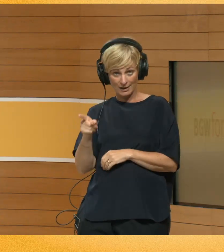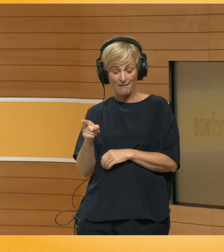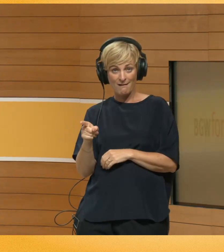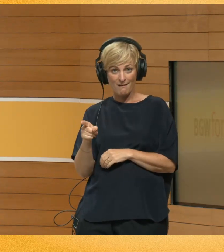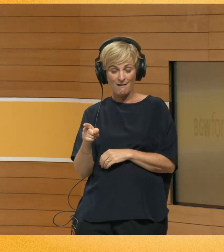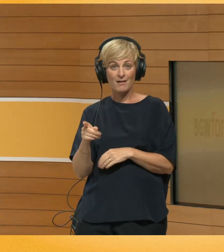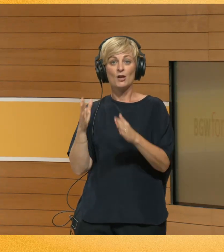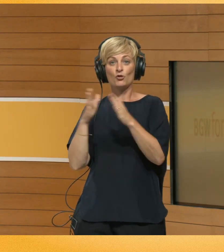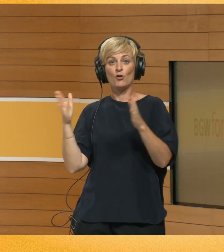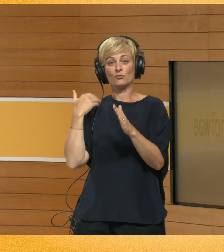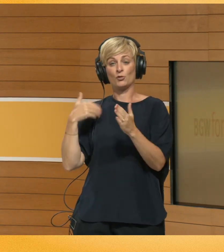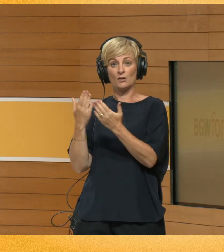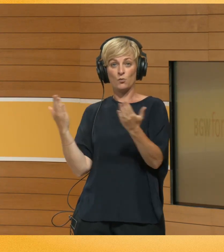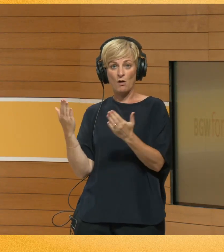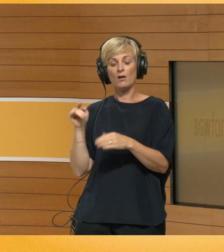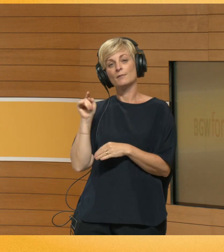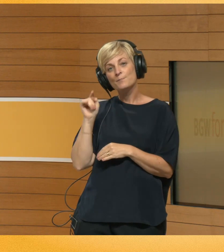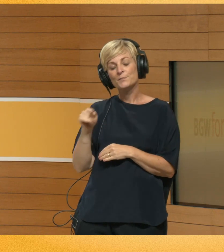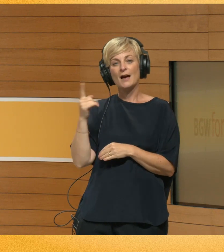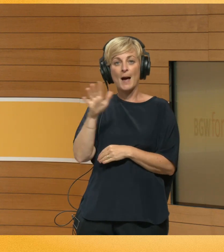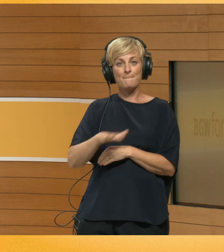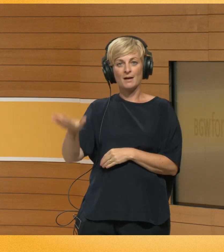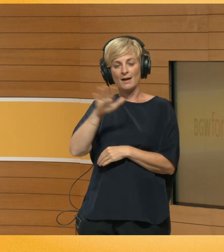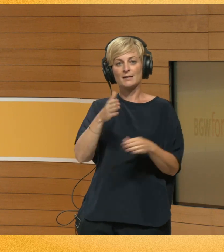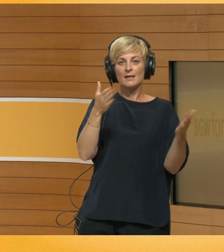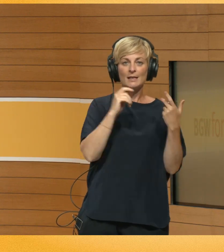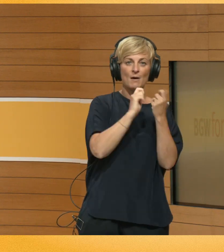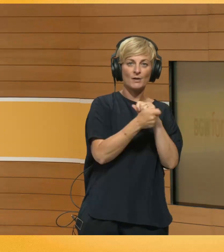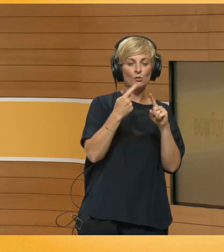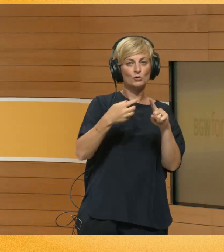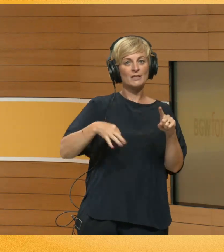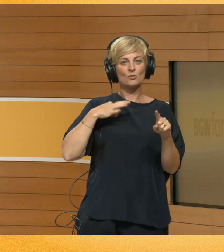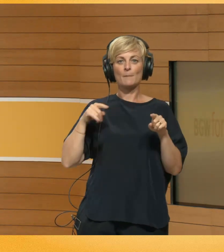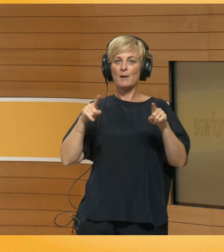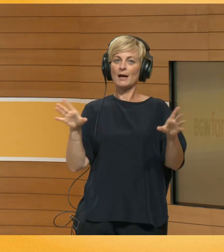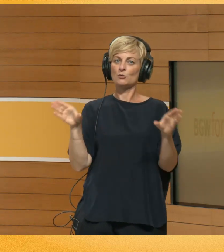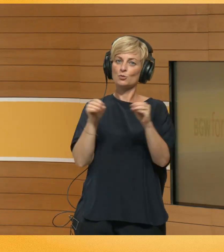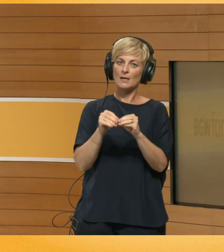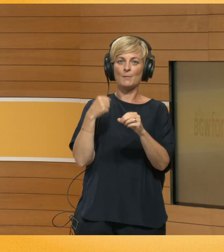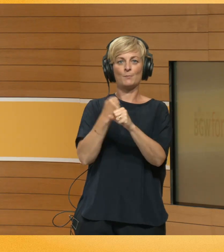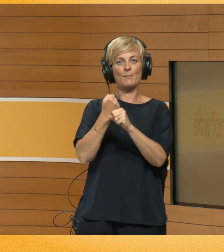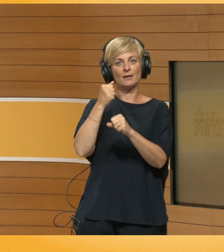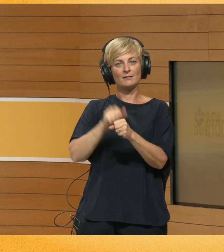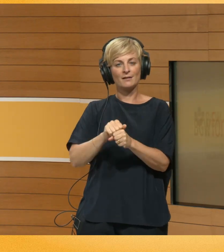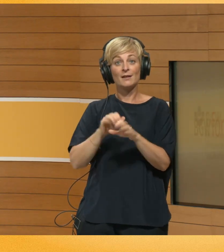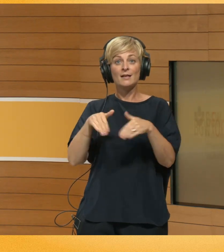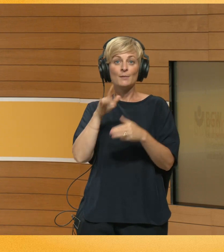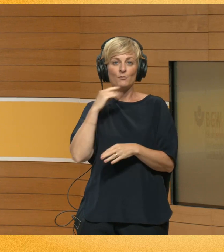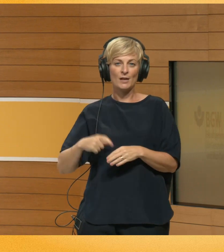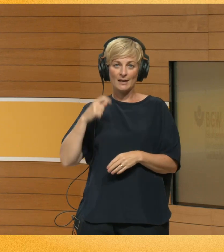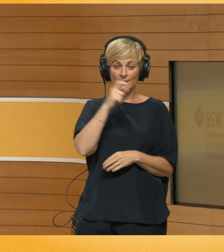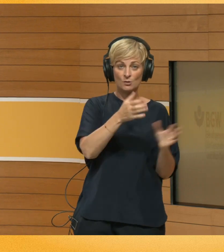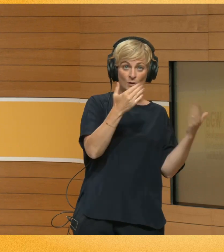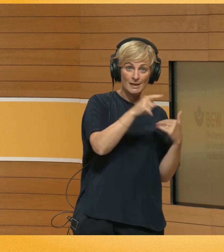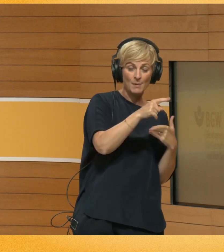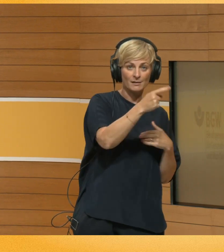at the same time. So with all this investment flowing into climate, we can divert some of that capital into health. Air pollution, for example, kills